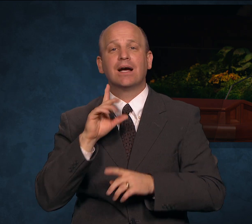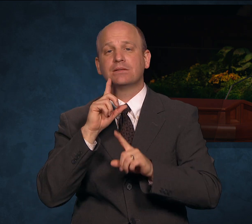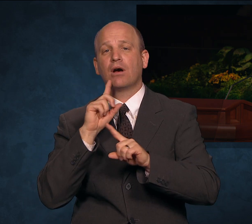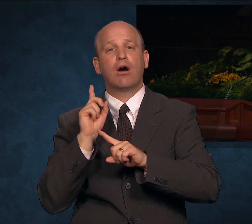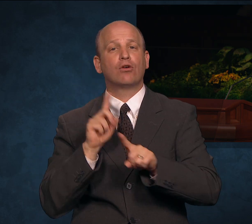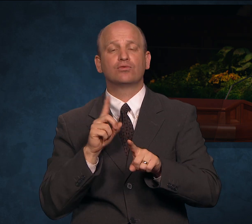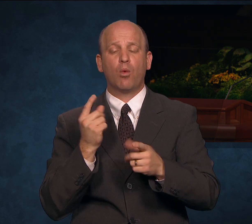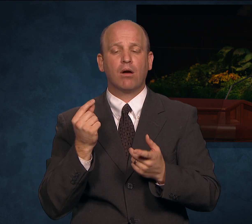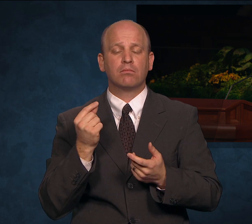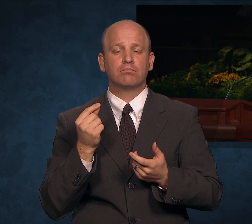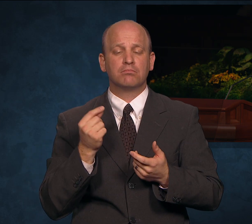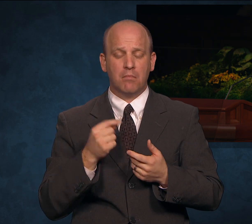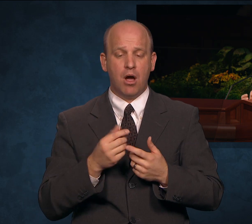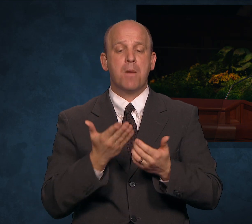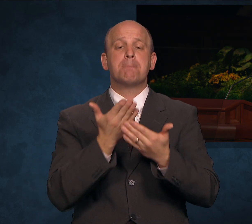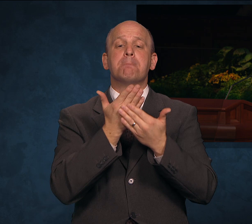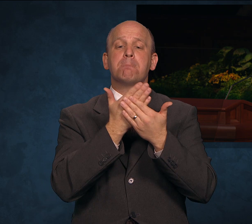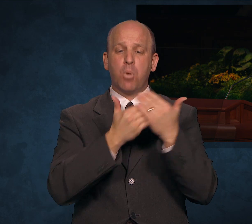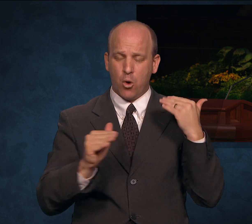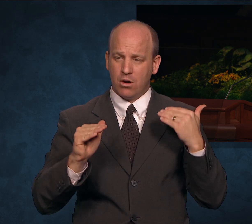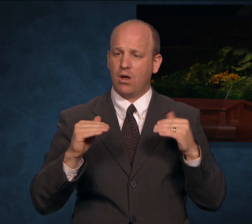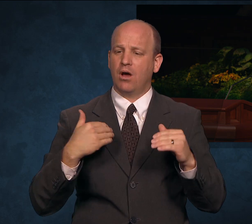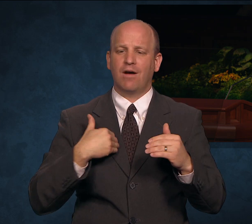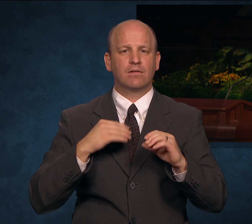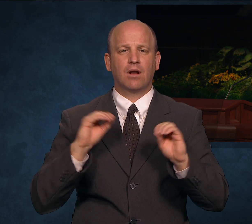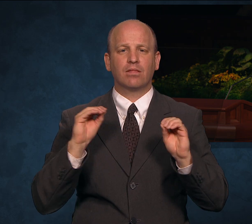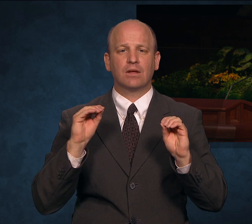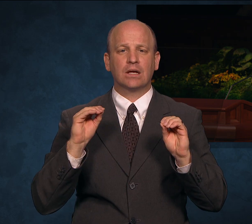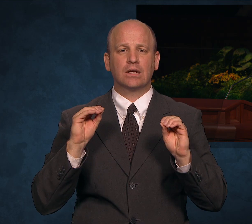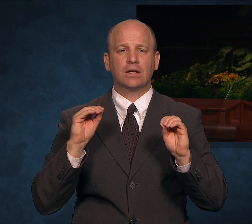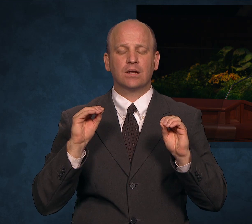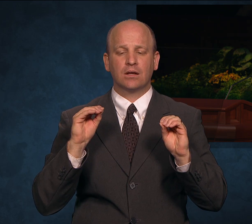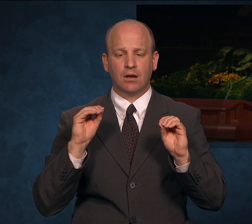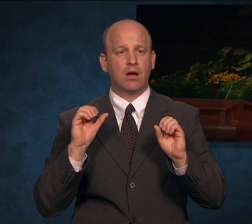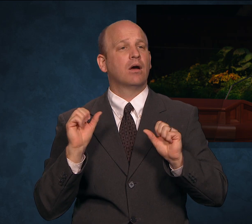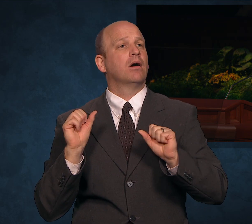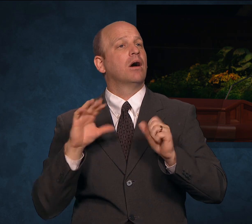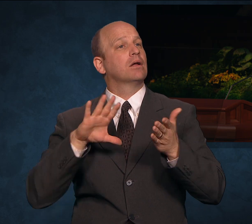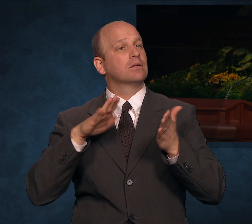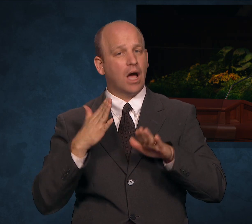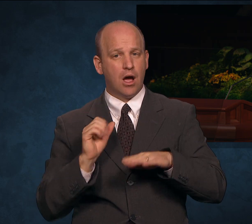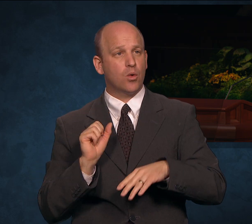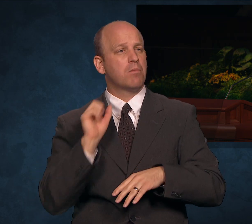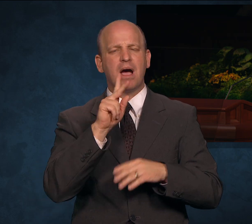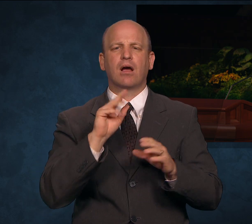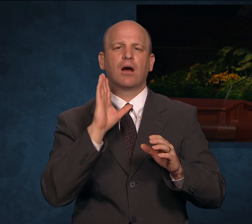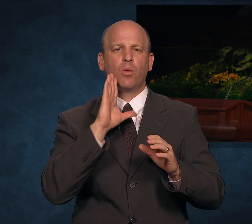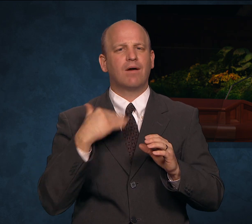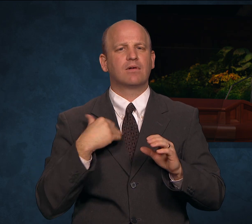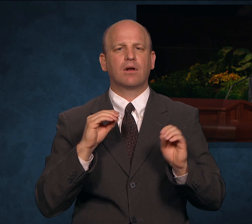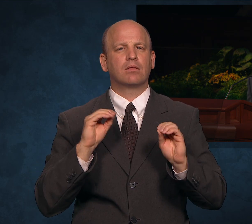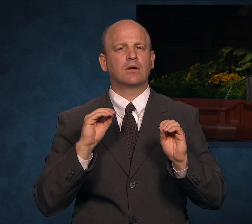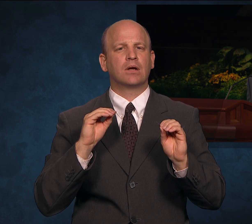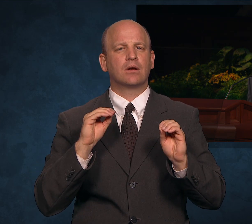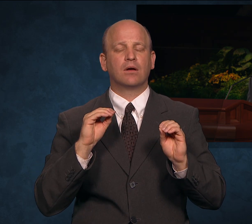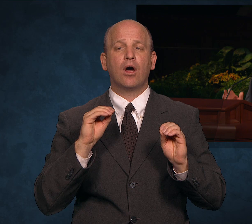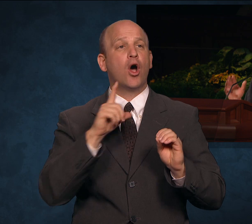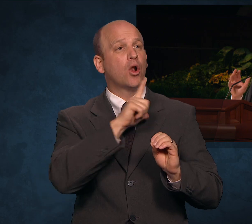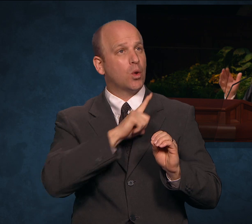the mother's womb and naked shall I return the lord gave and the Lord hath taken